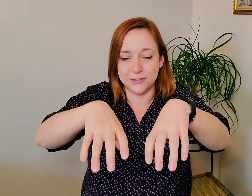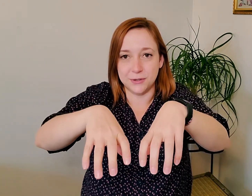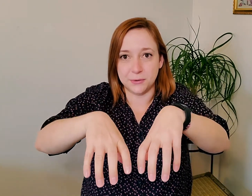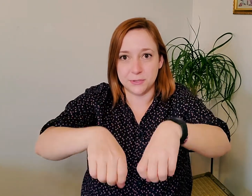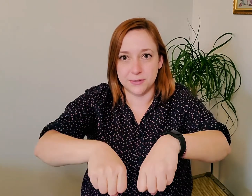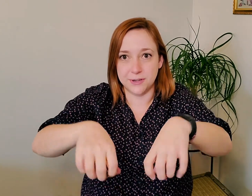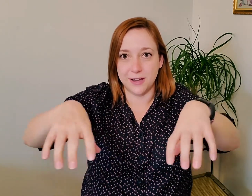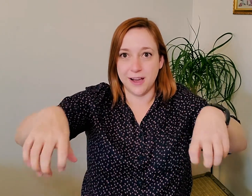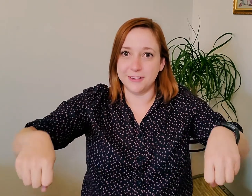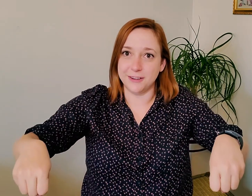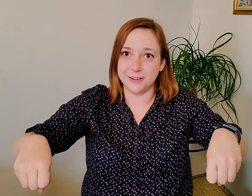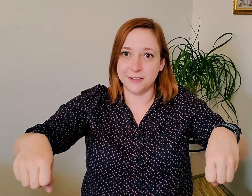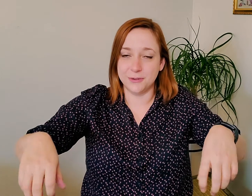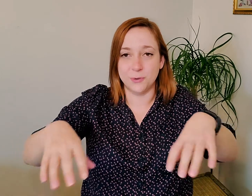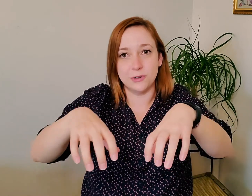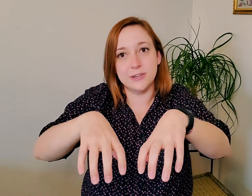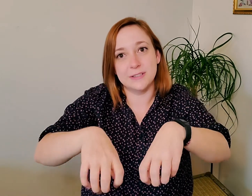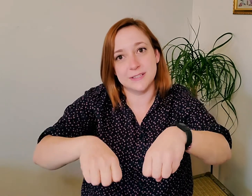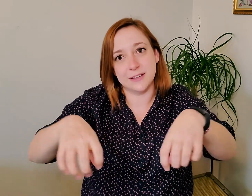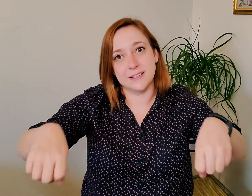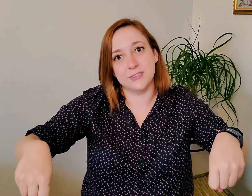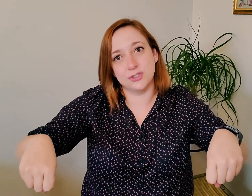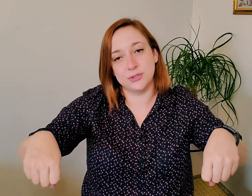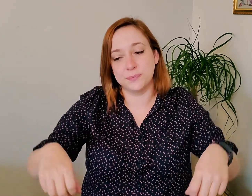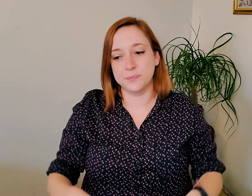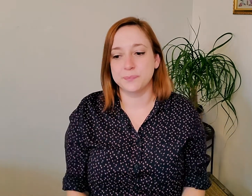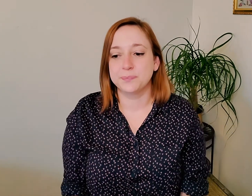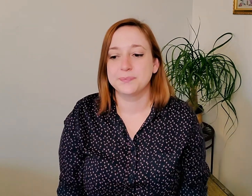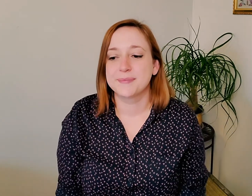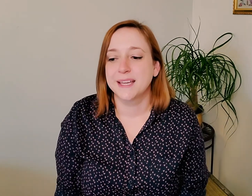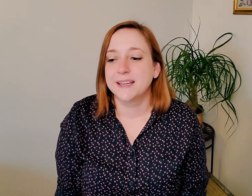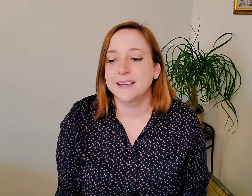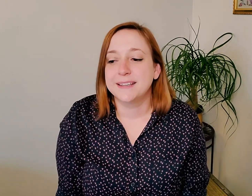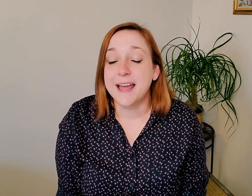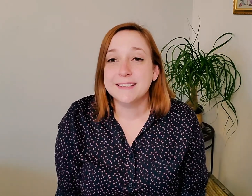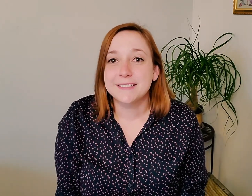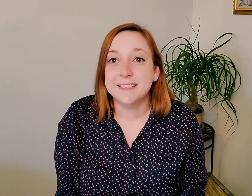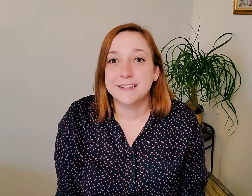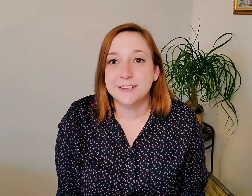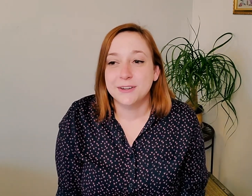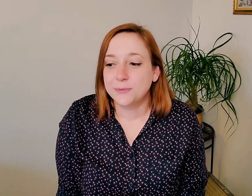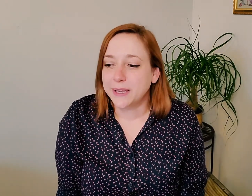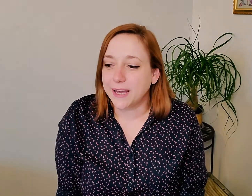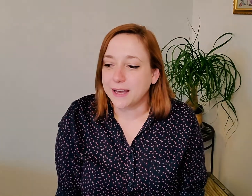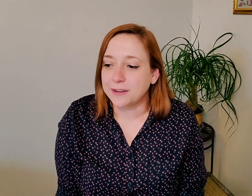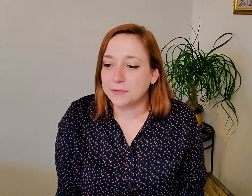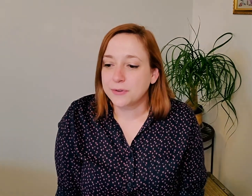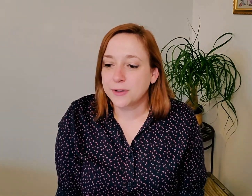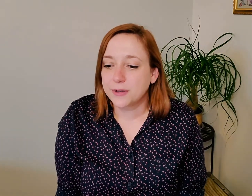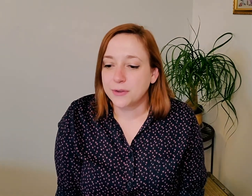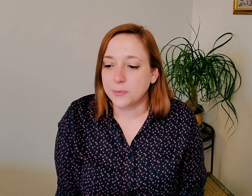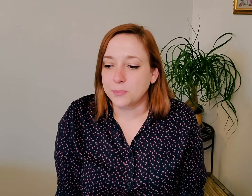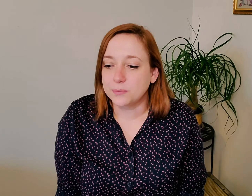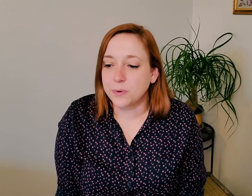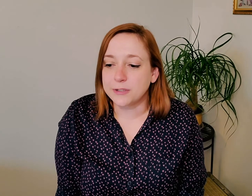So hot dog or sausage. Next, we have the words